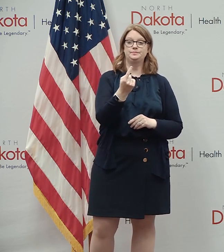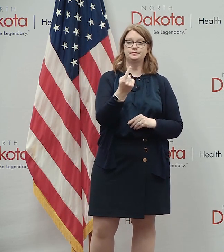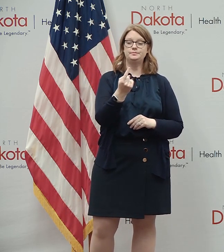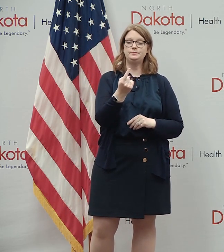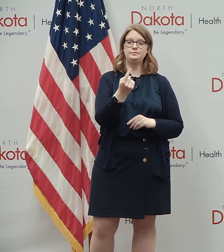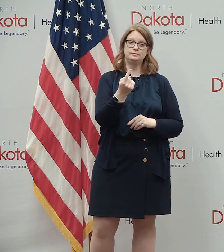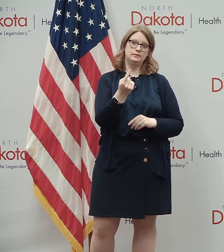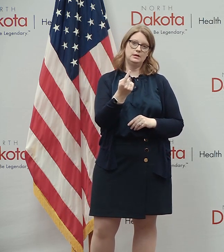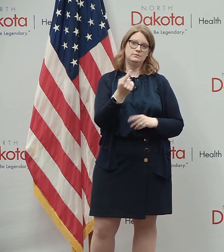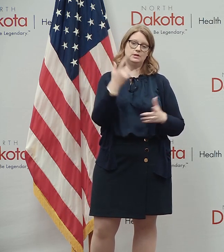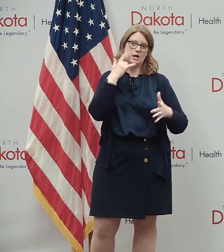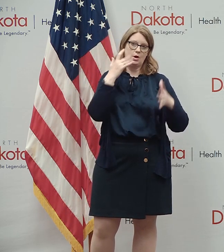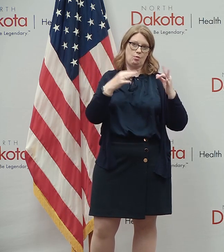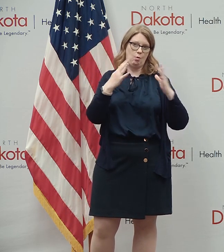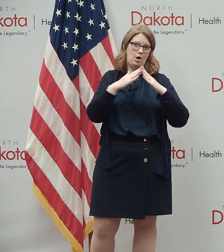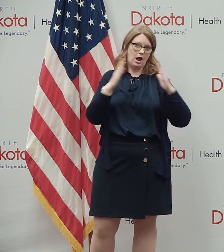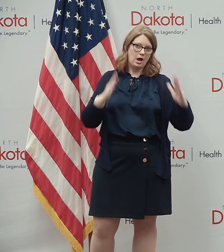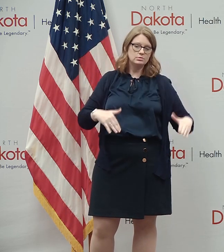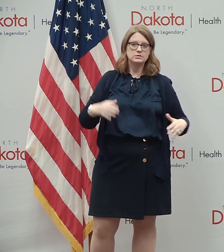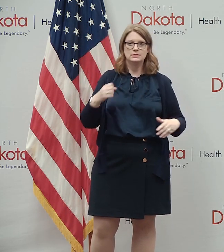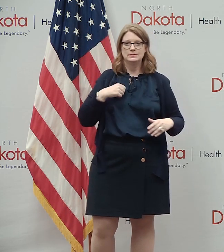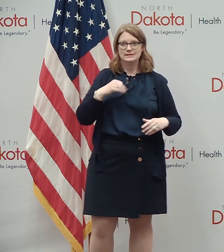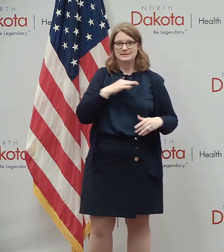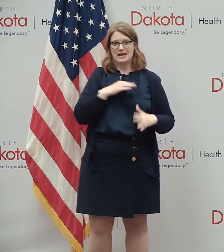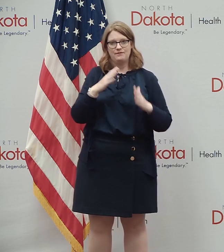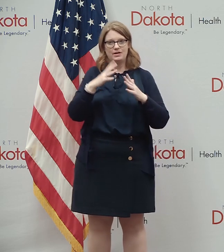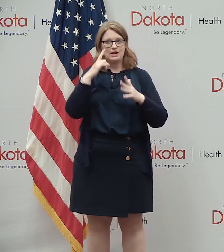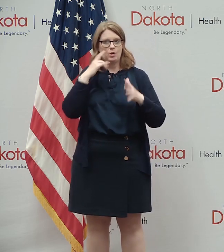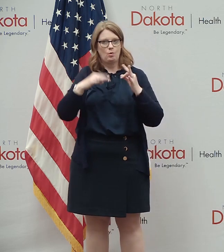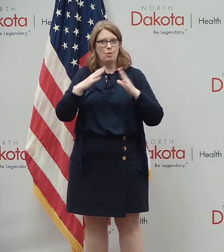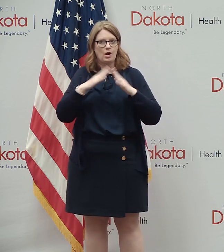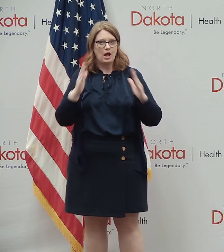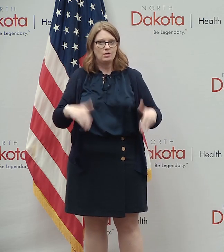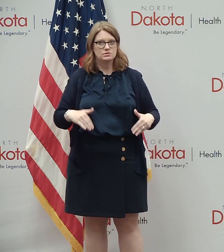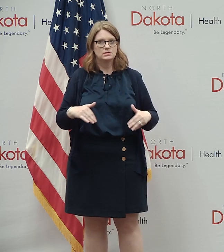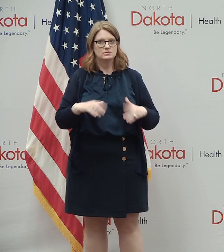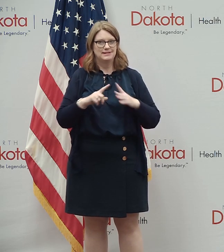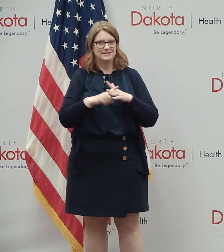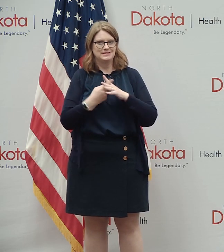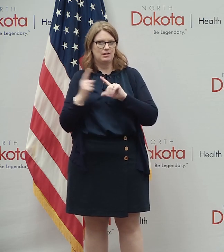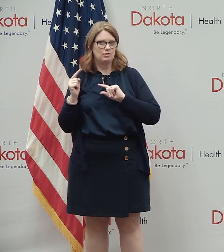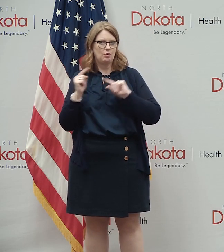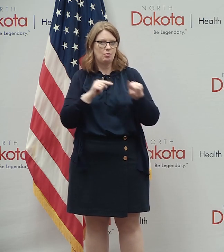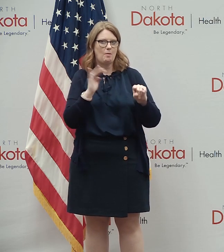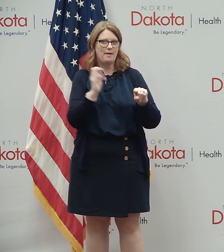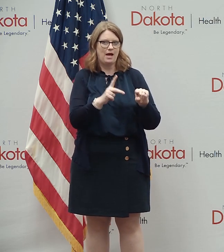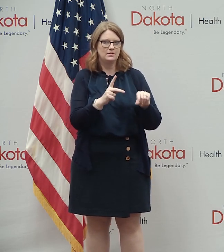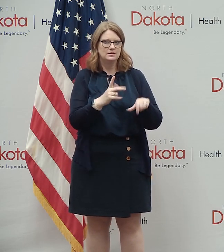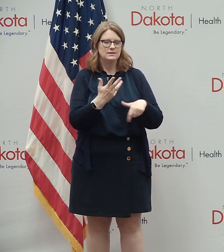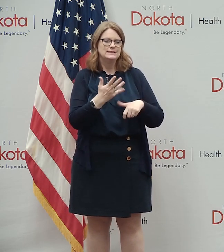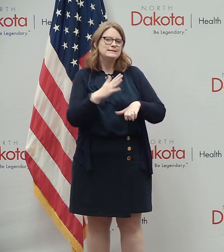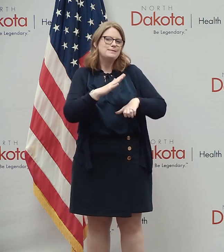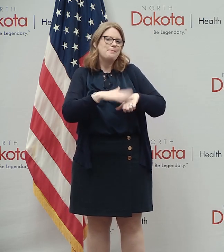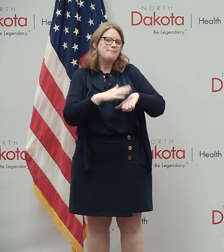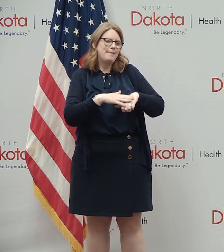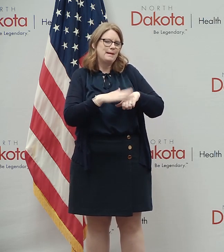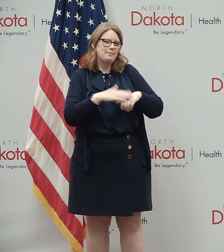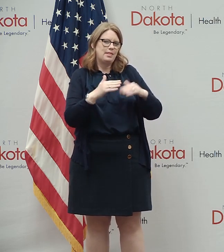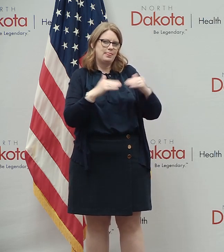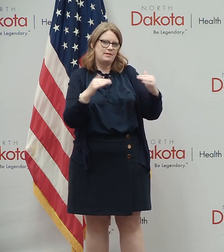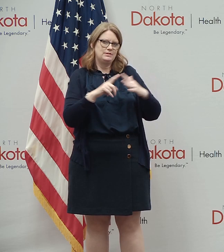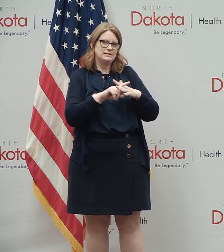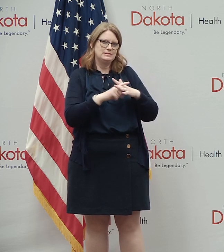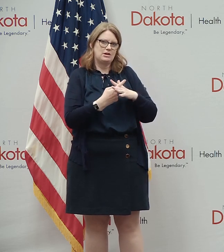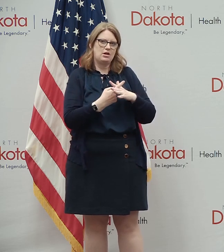our courthouses and our staff in our courthouses are resuming, at least to the minimal level, to start conducting